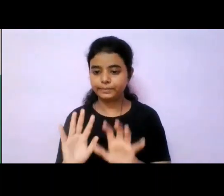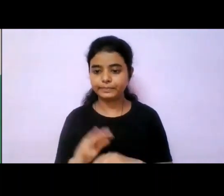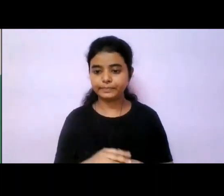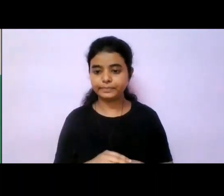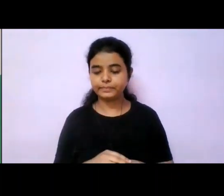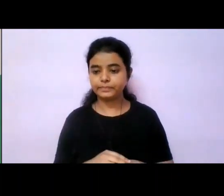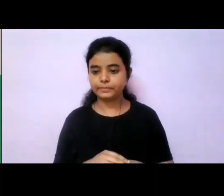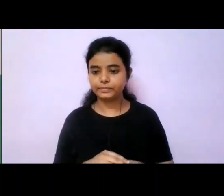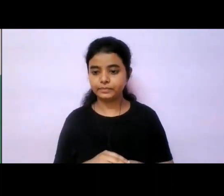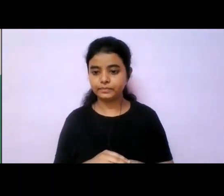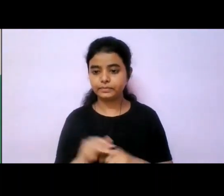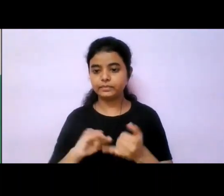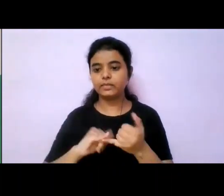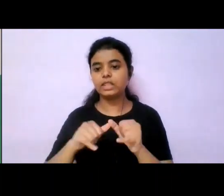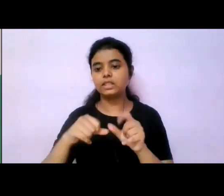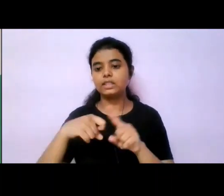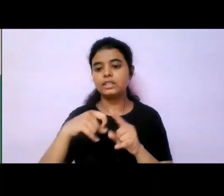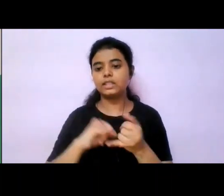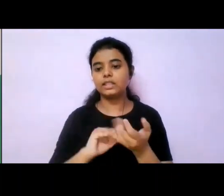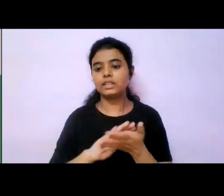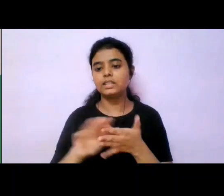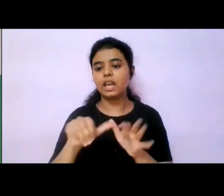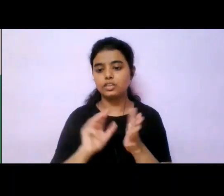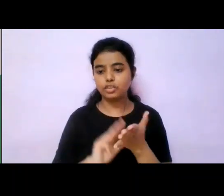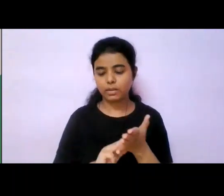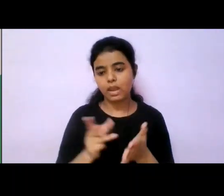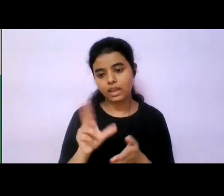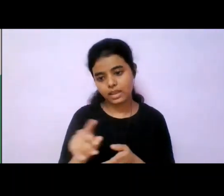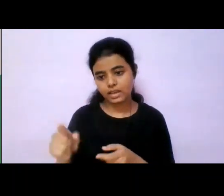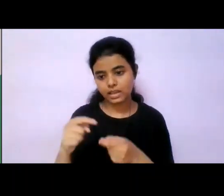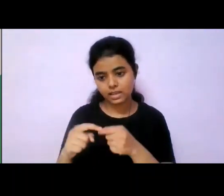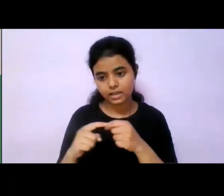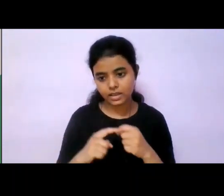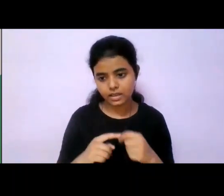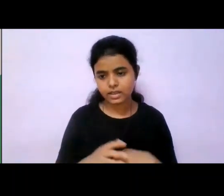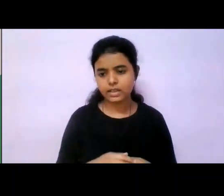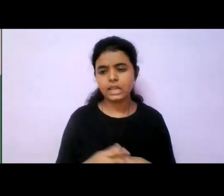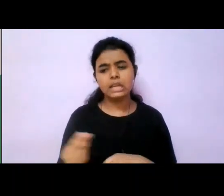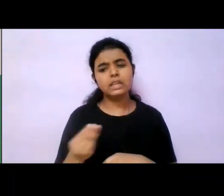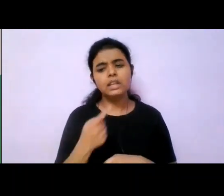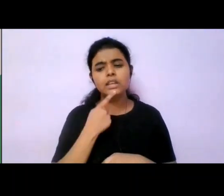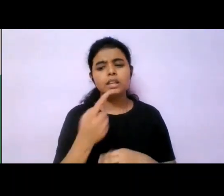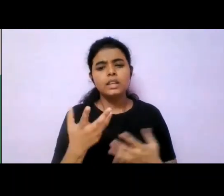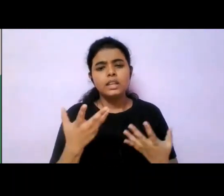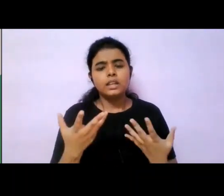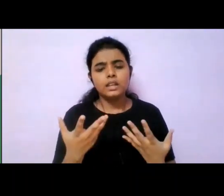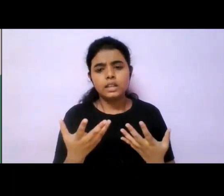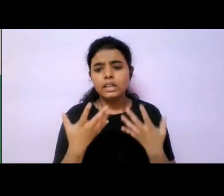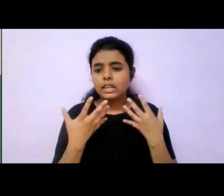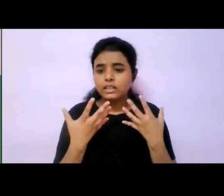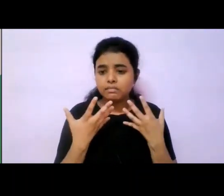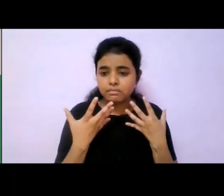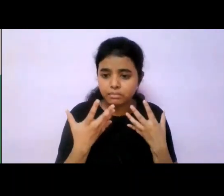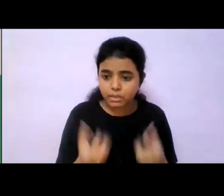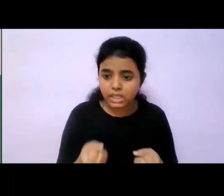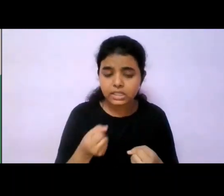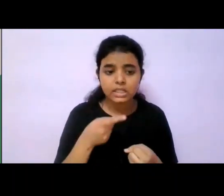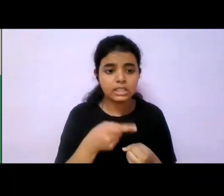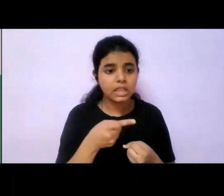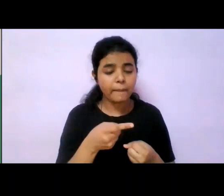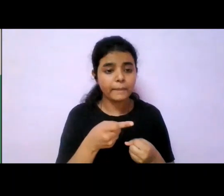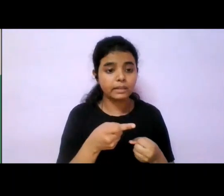This is Saksham Arora again. Can we say some desires lead to different forms of